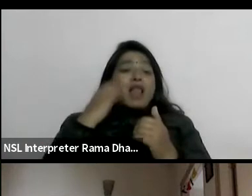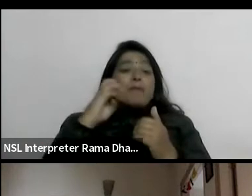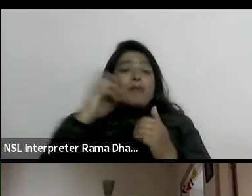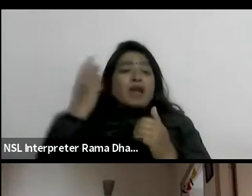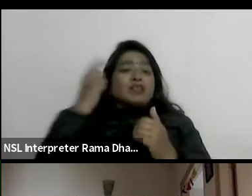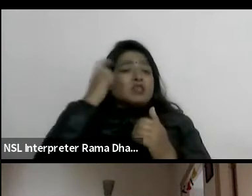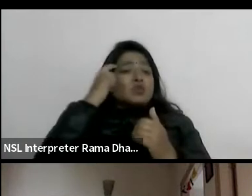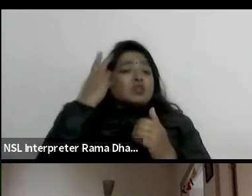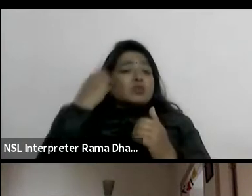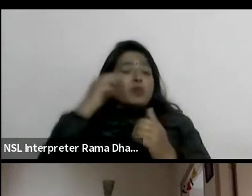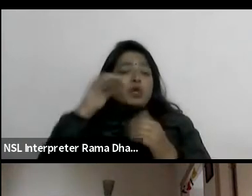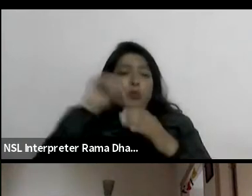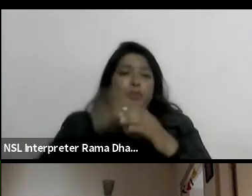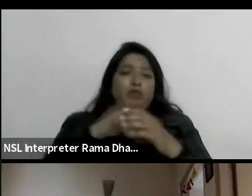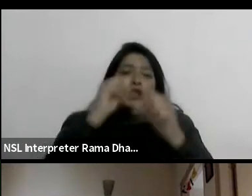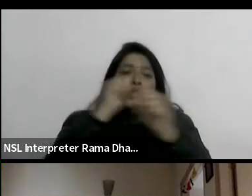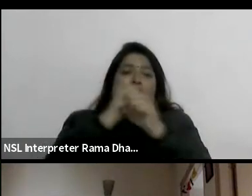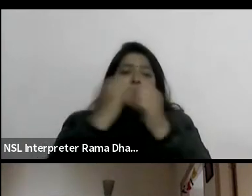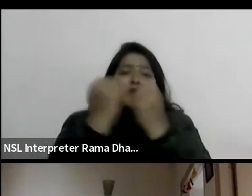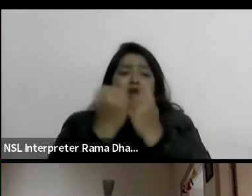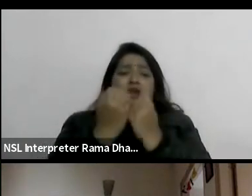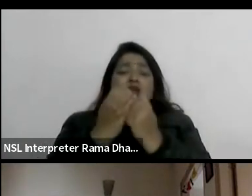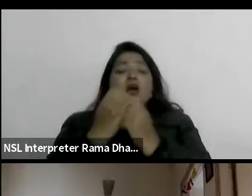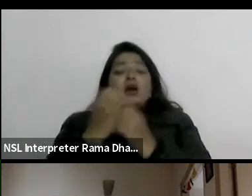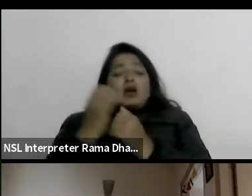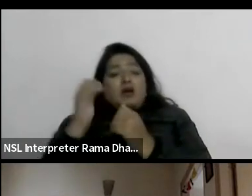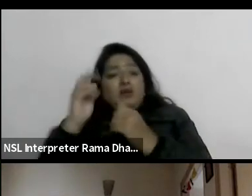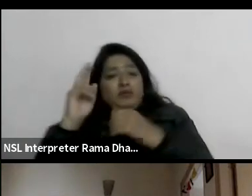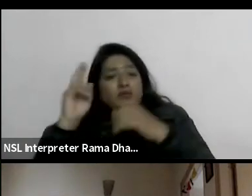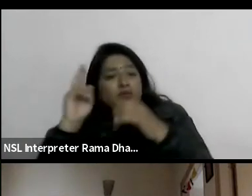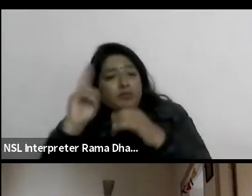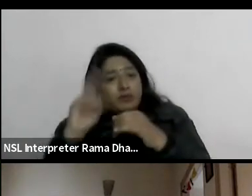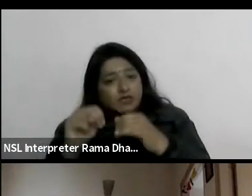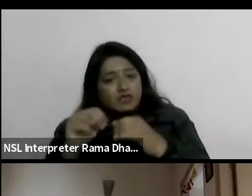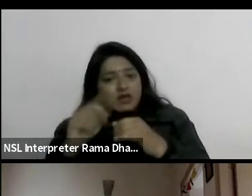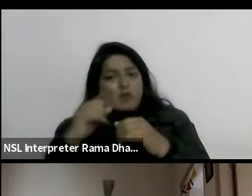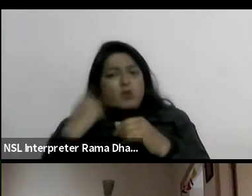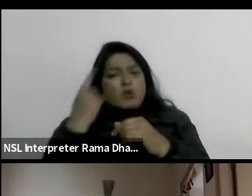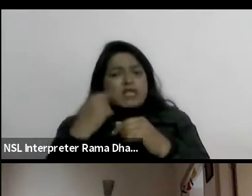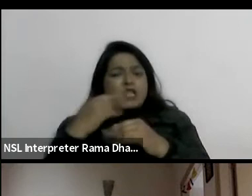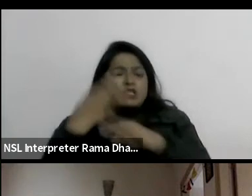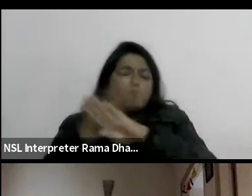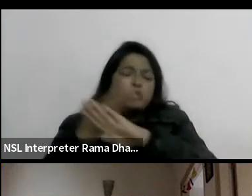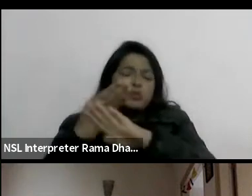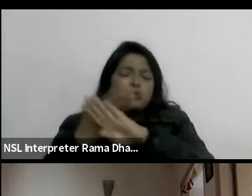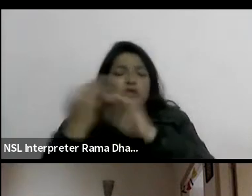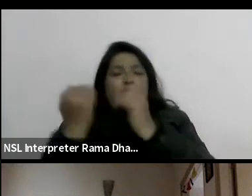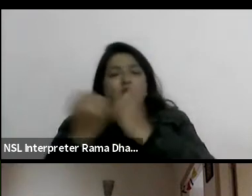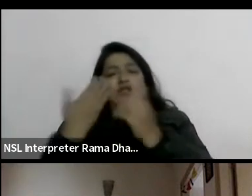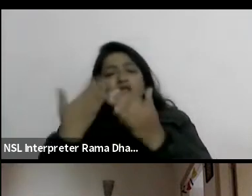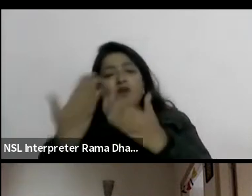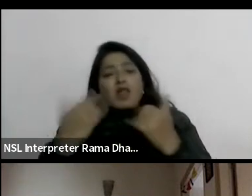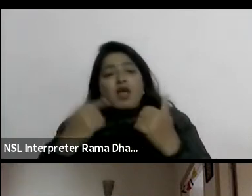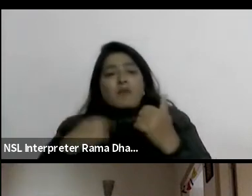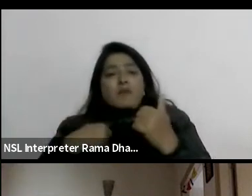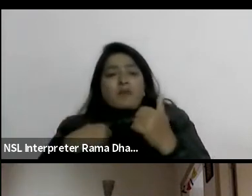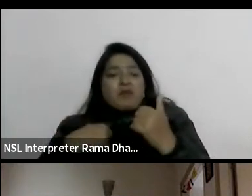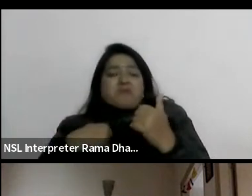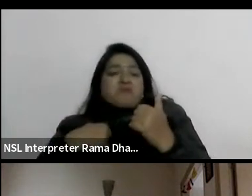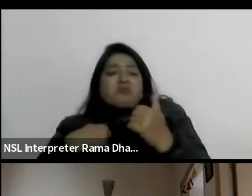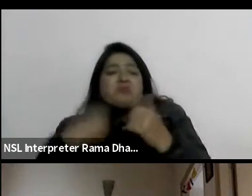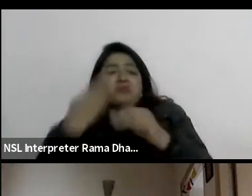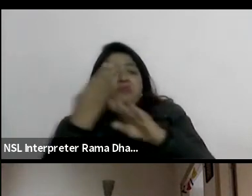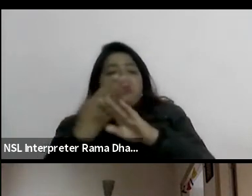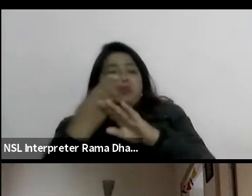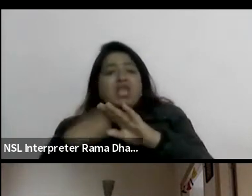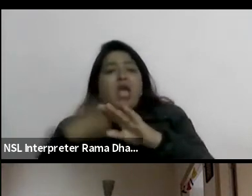we recognize that we may disagree, but that doesn't mean that we will throw, because you disagree with me, I'll close the door. And, you know, so